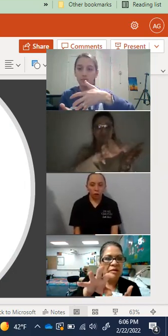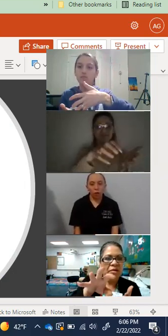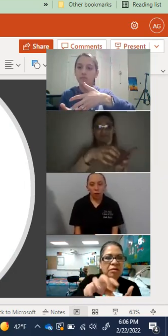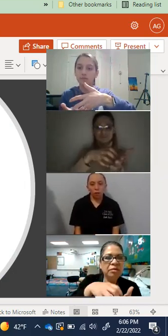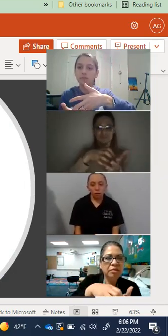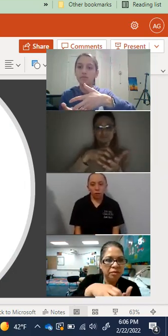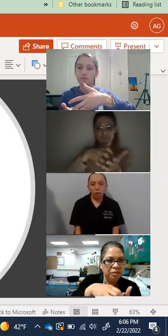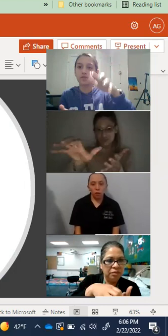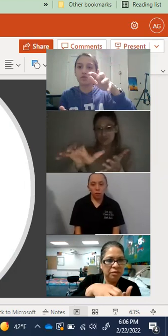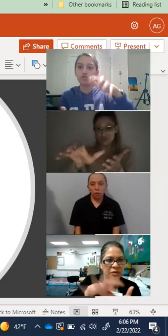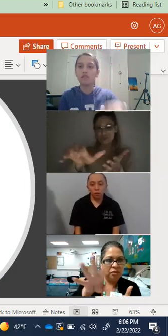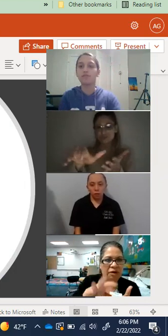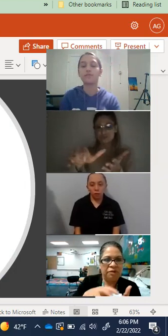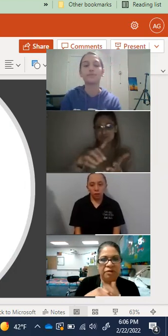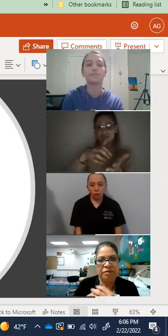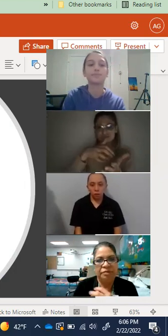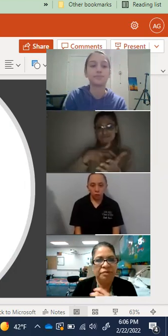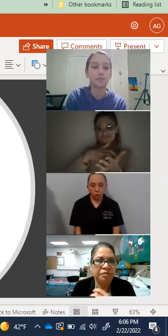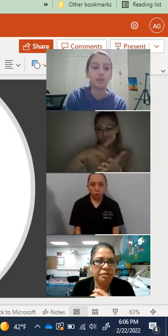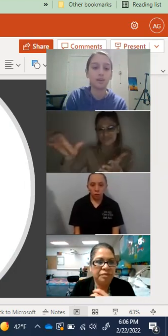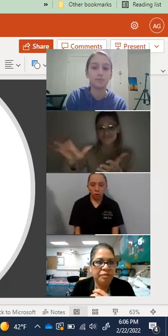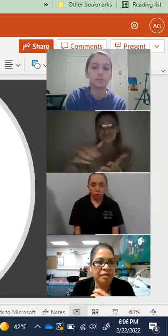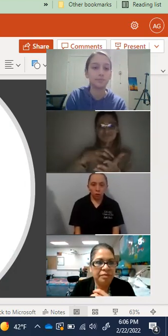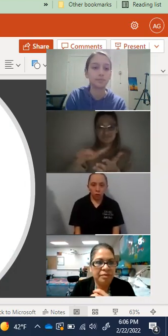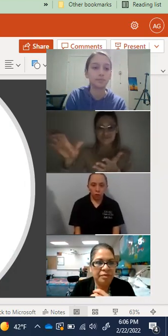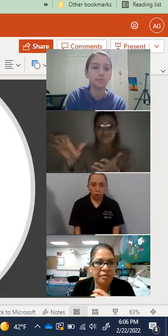scrapes off your other hand. Rough. rough.